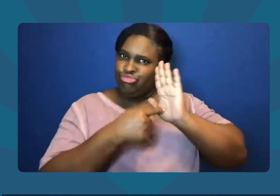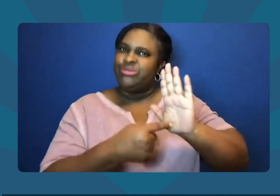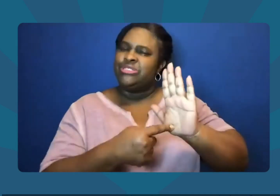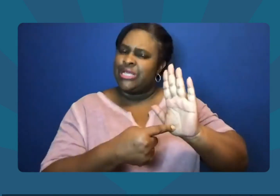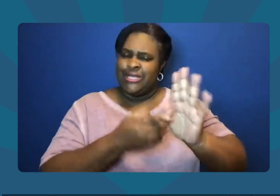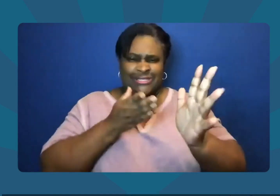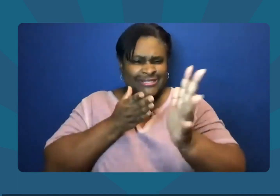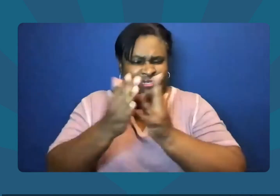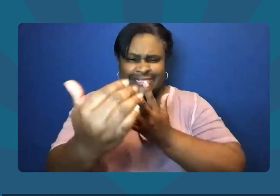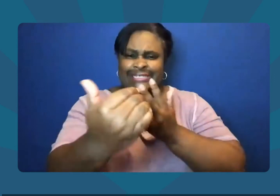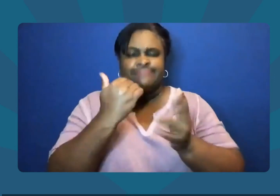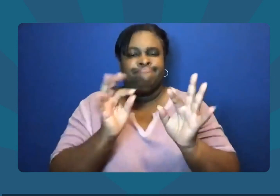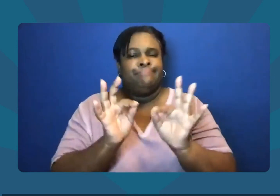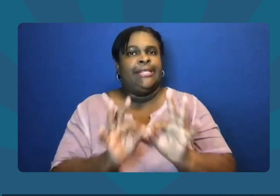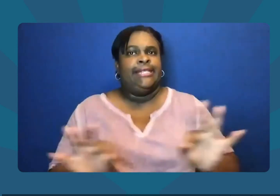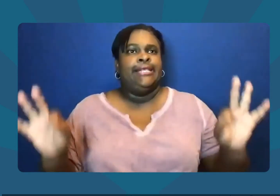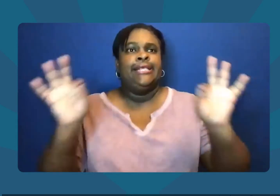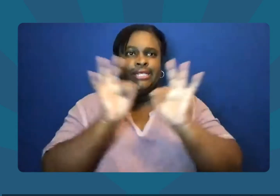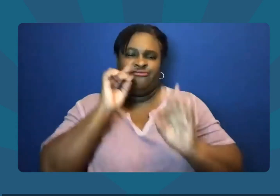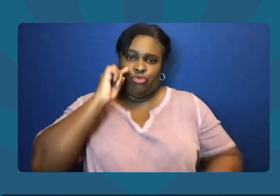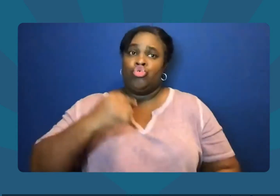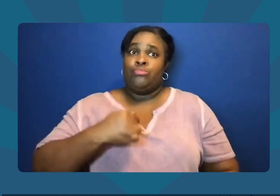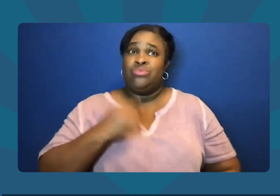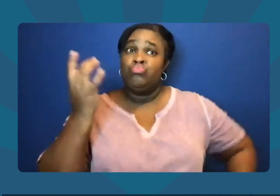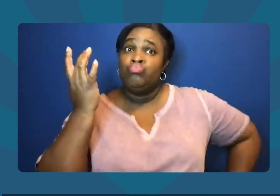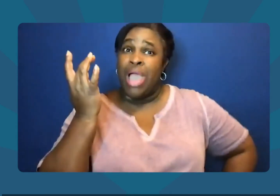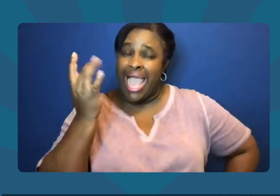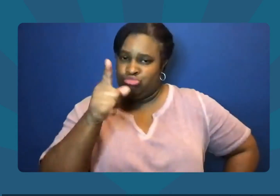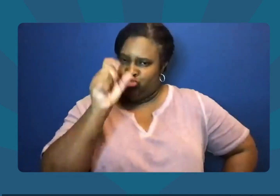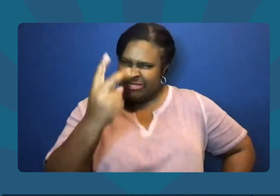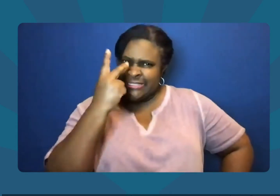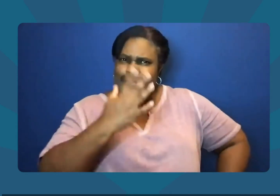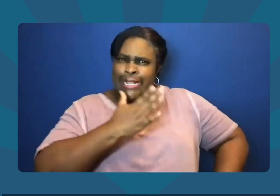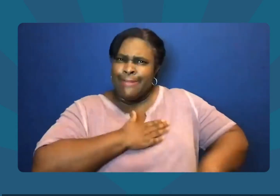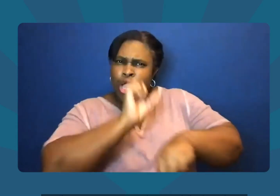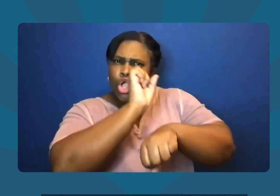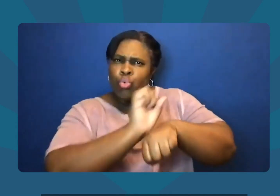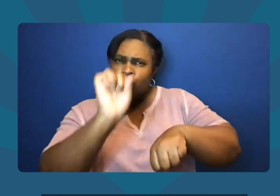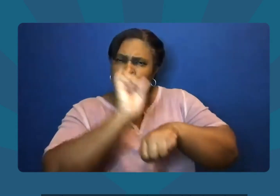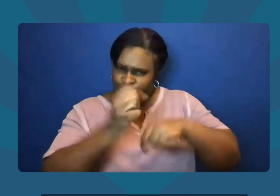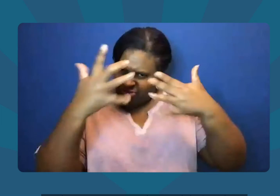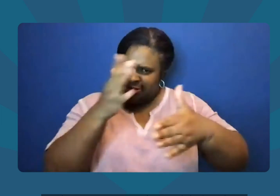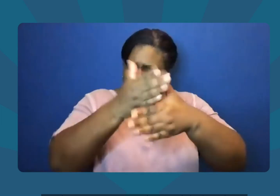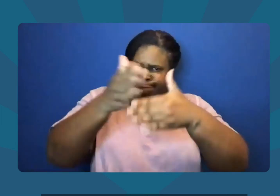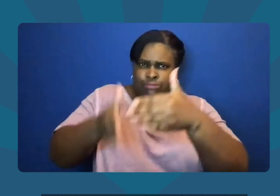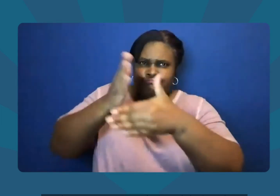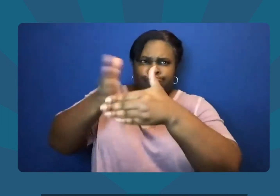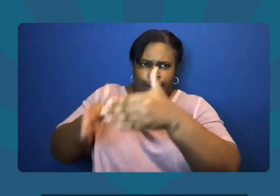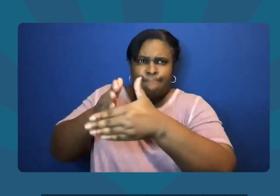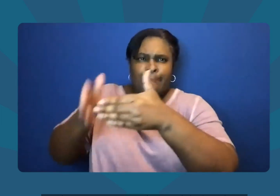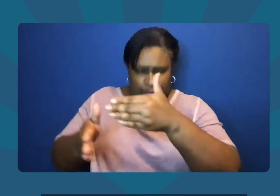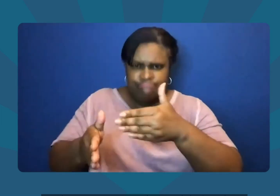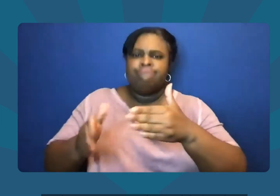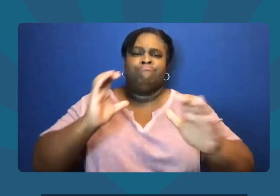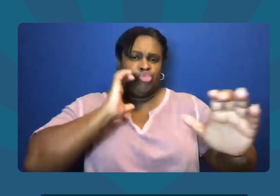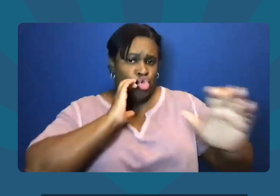As your state representative, transparency is key for me so that you can see the work being